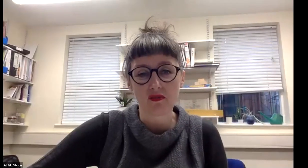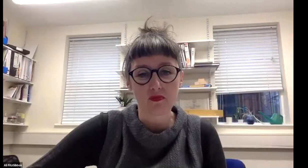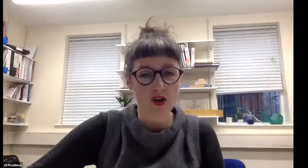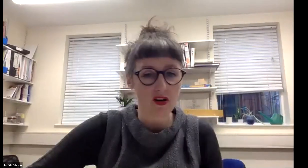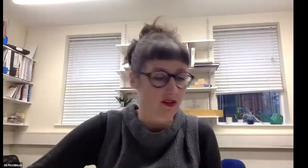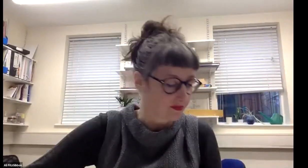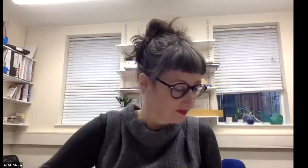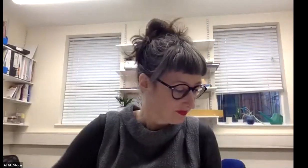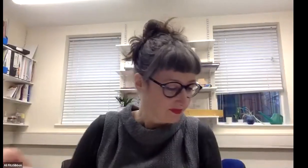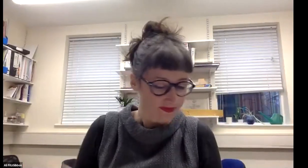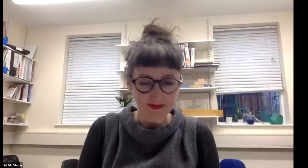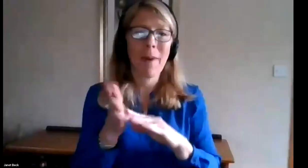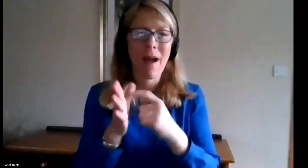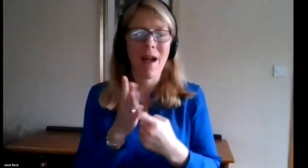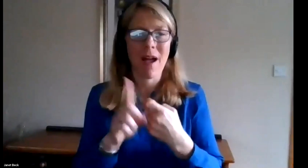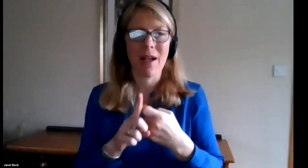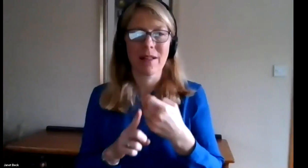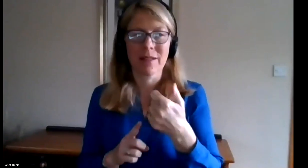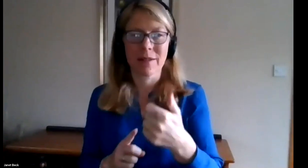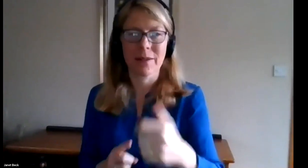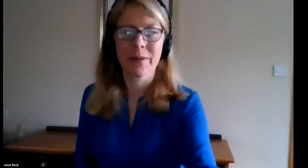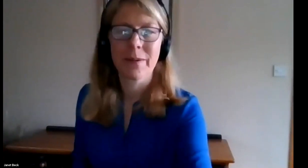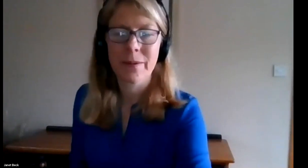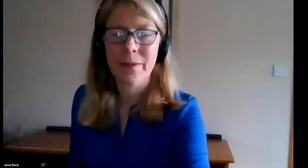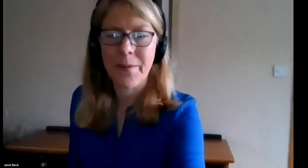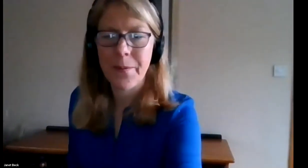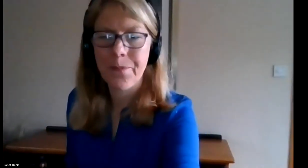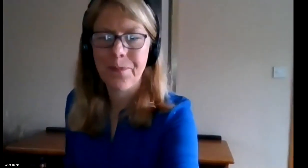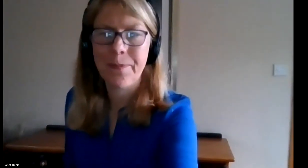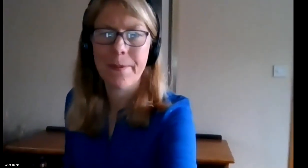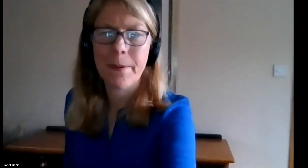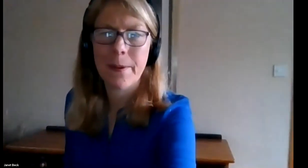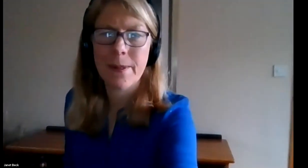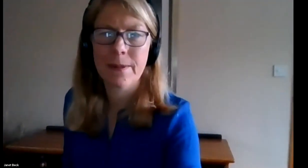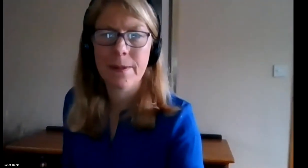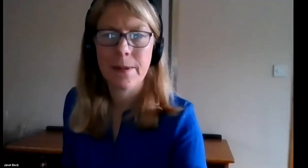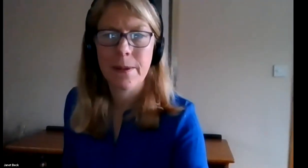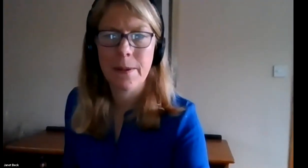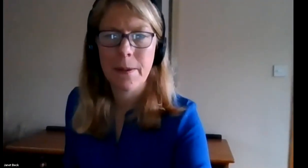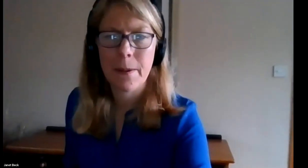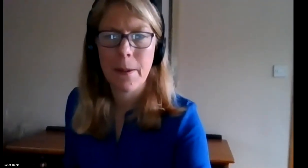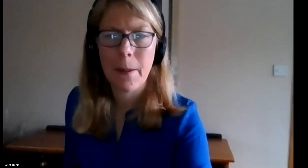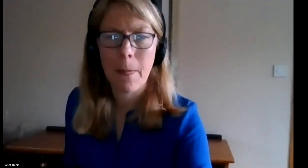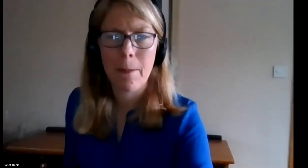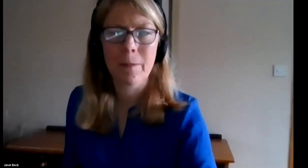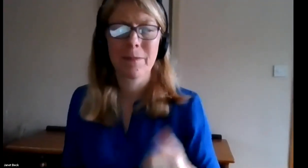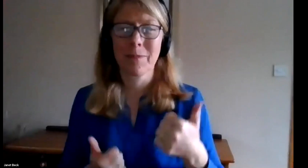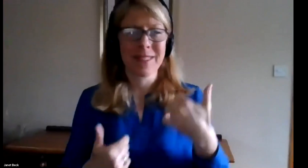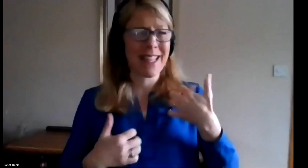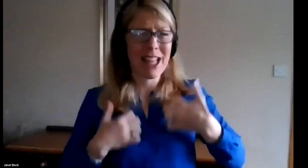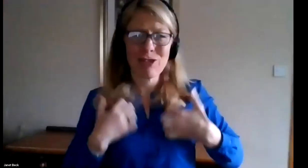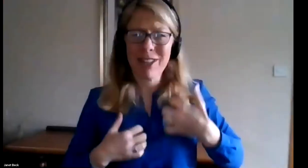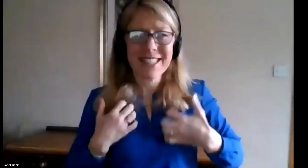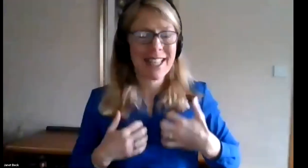Thank you, Mark. That was really, really interesting, fascinating, useful, so much to